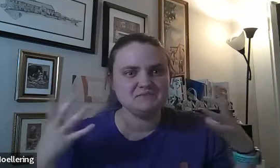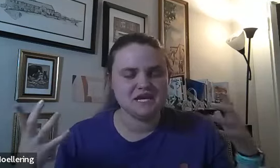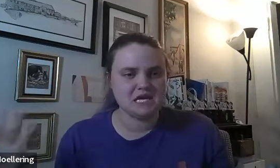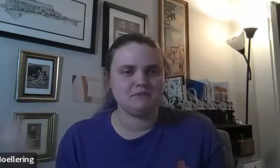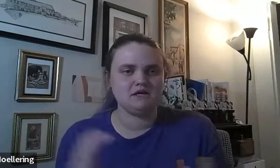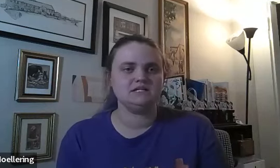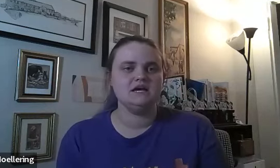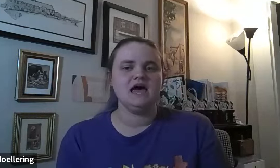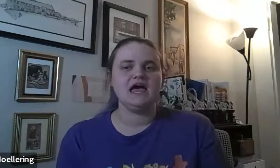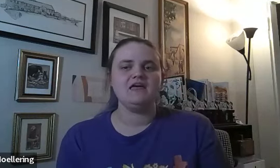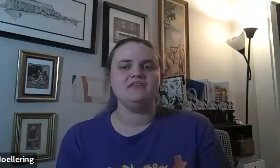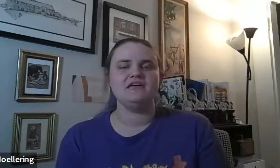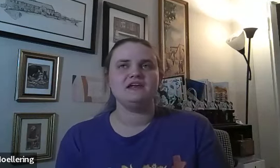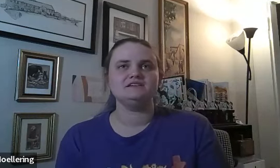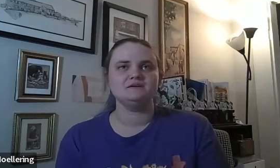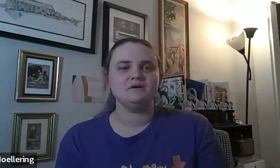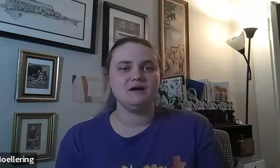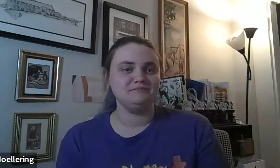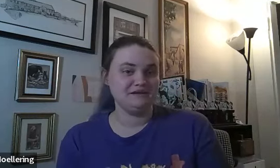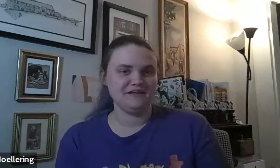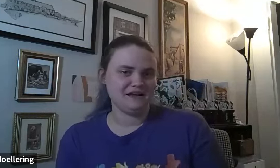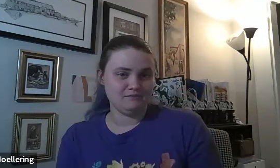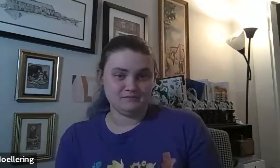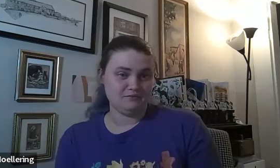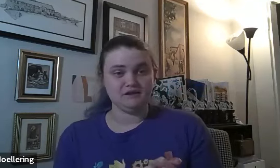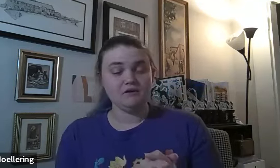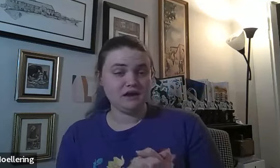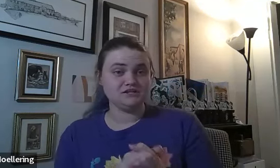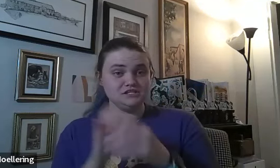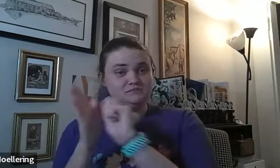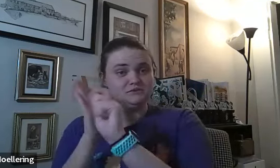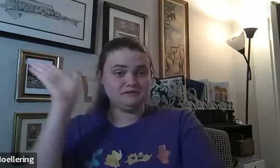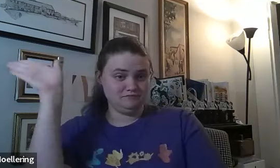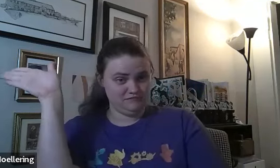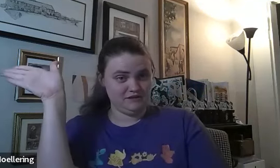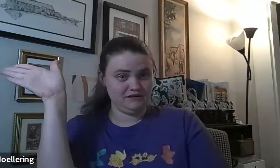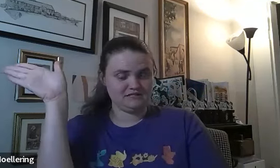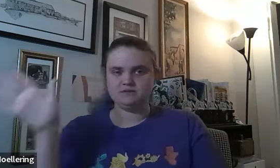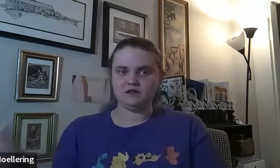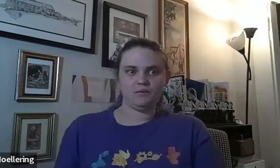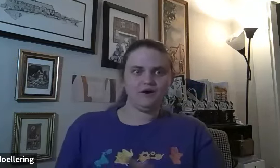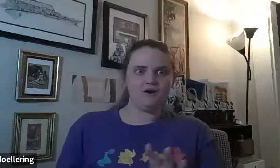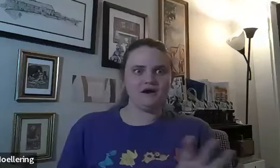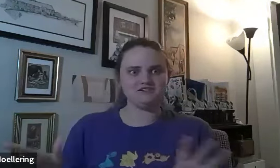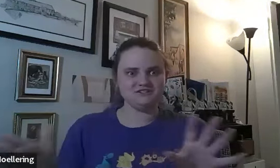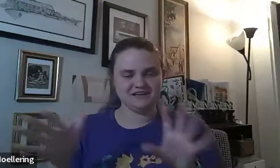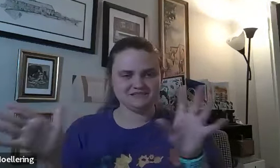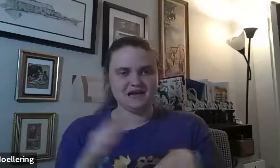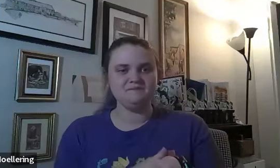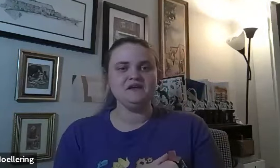big numbers. And then so I would be like, I'll be like, okay, just to prove it, there it is. And he'd be like, whoa, how'd you guess that?